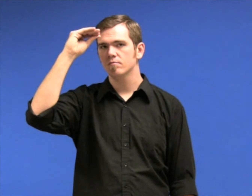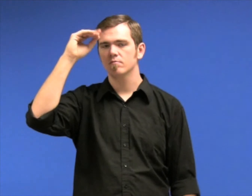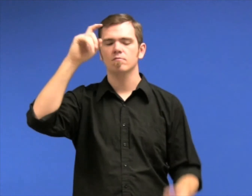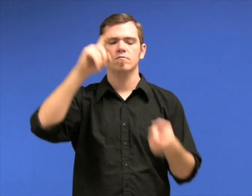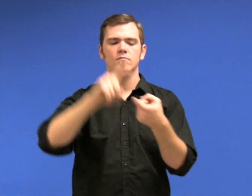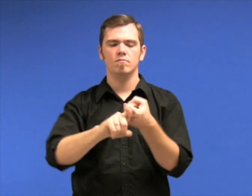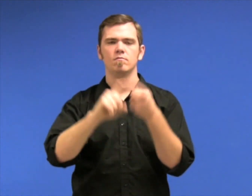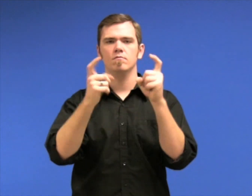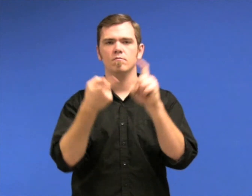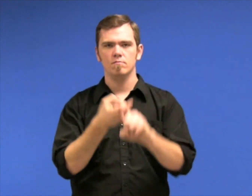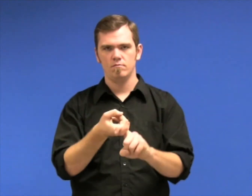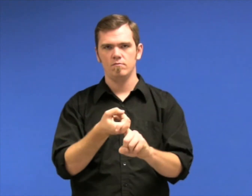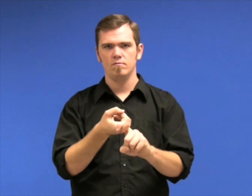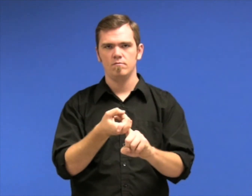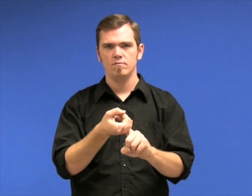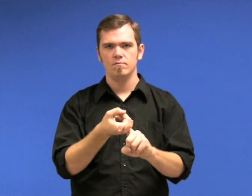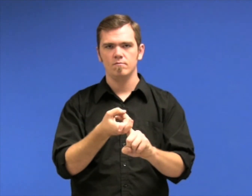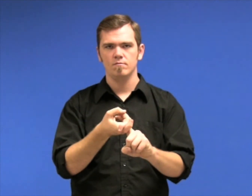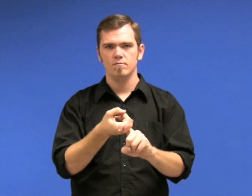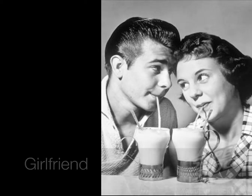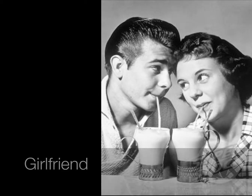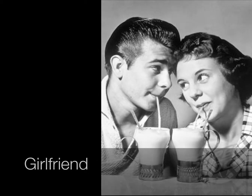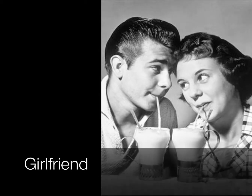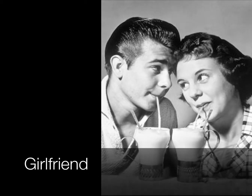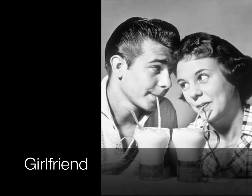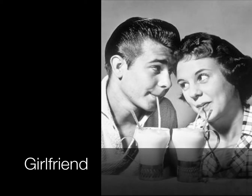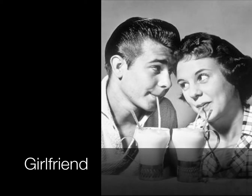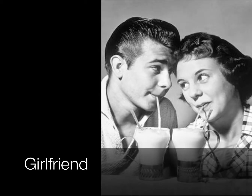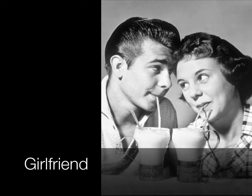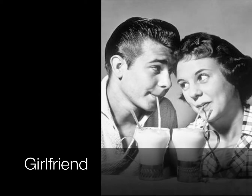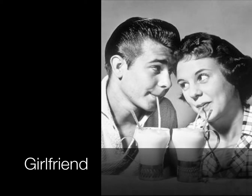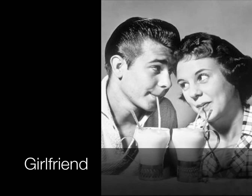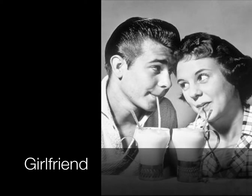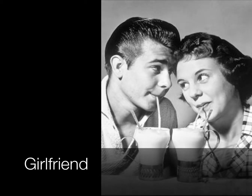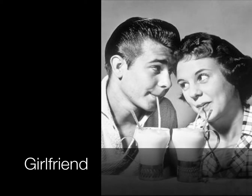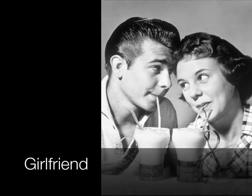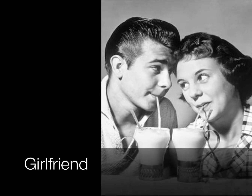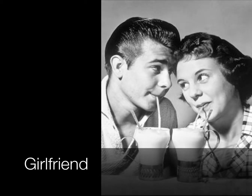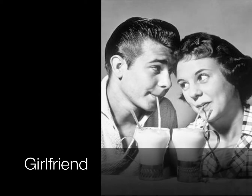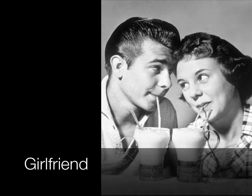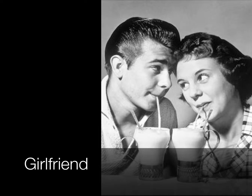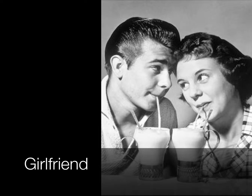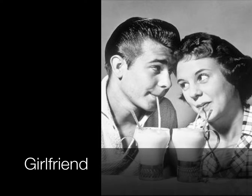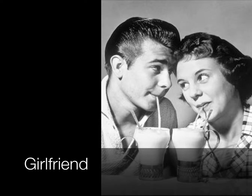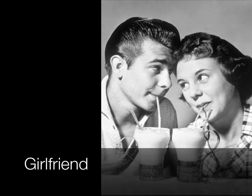Boy, friend. All right, so girlfriend, what can you guess girlfriend's going to be?